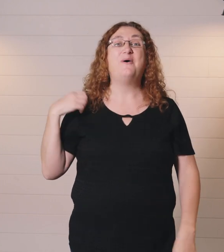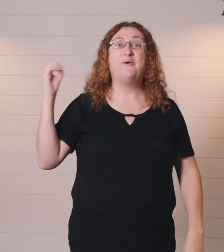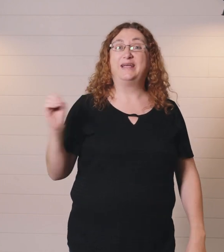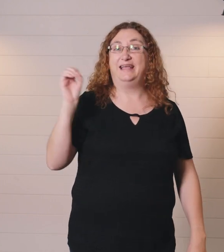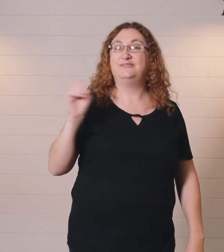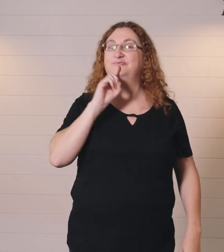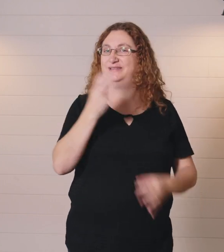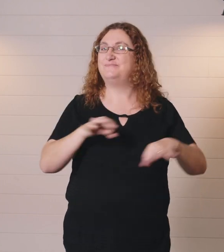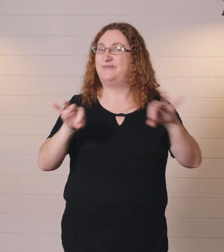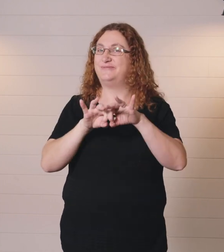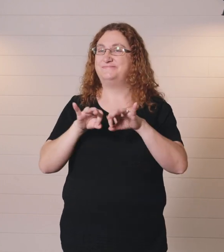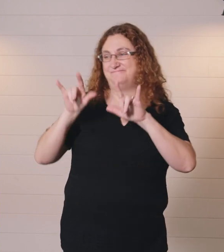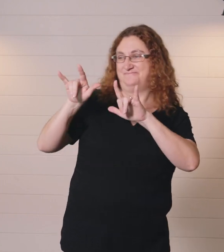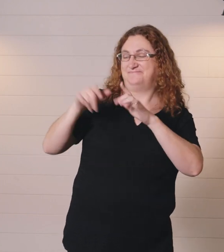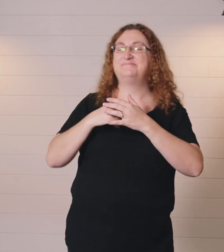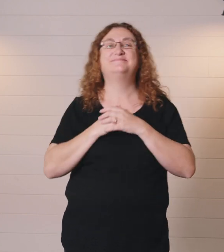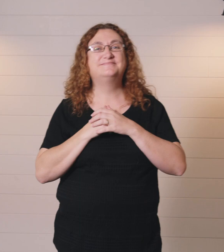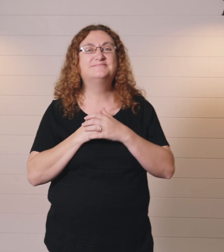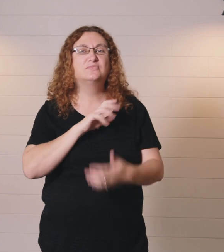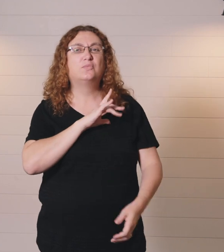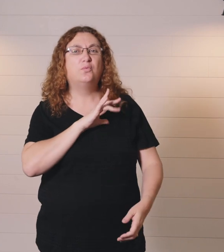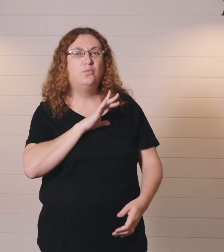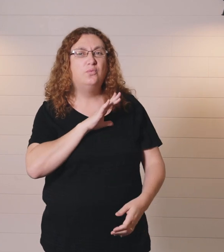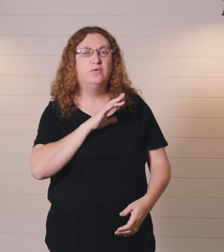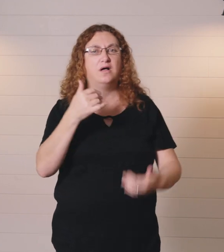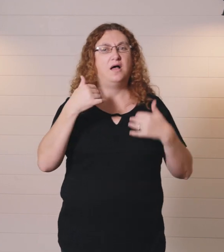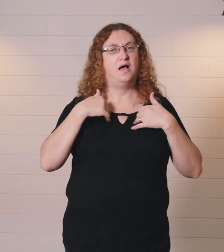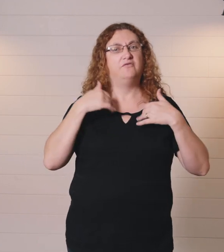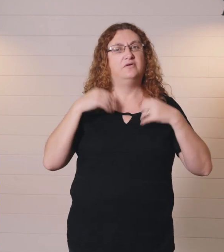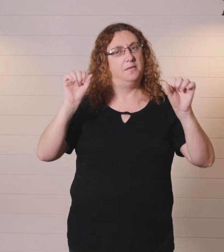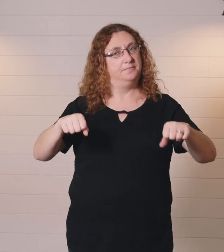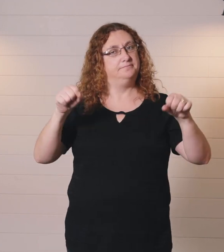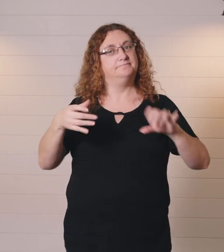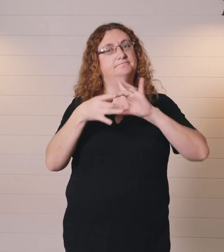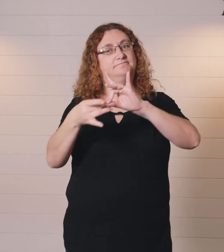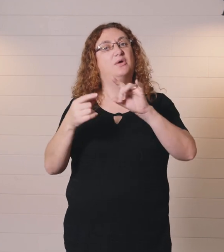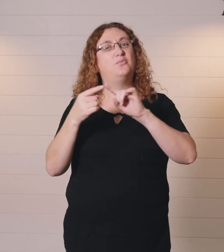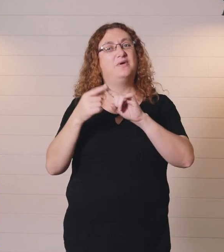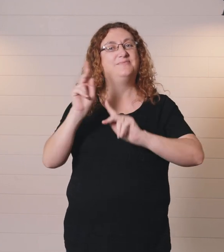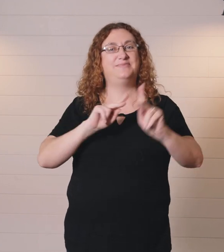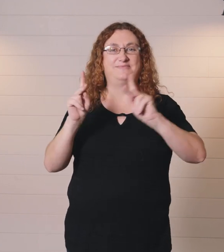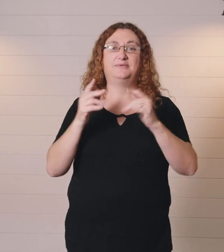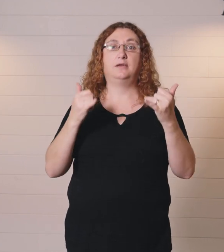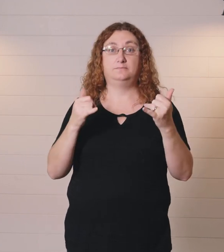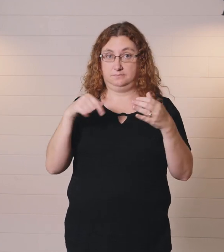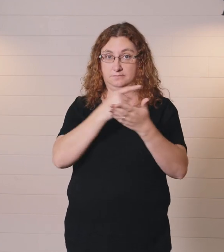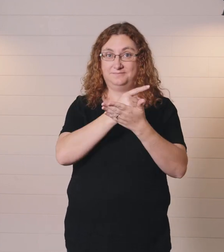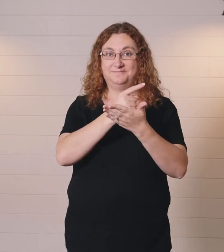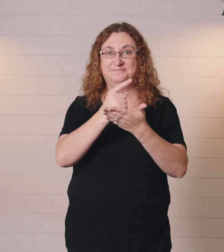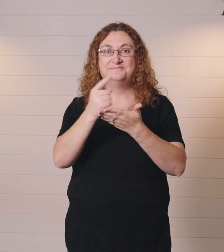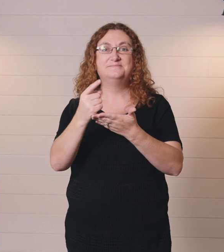which is very important. So it's cool that we have this this ability to connect in this way. And of course, this week we